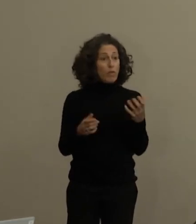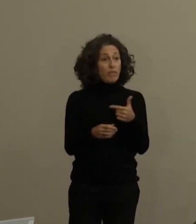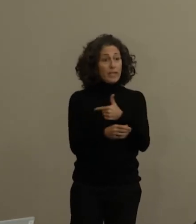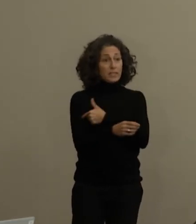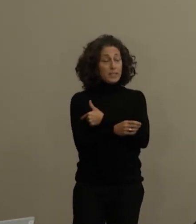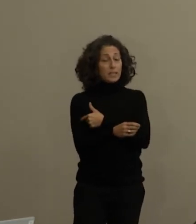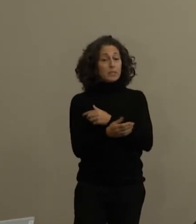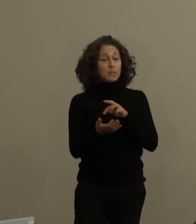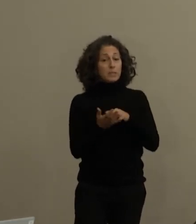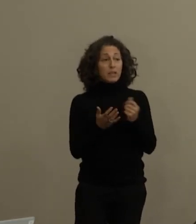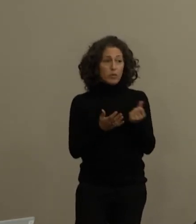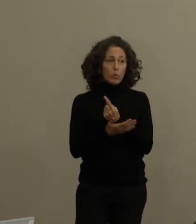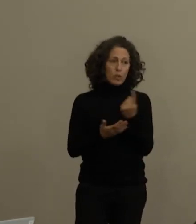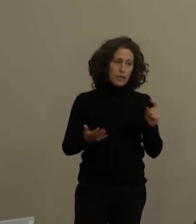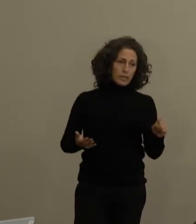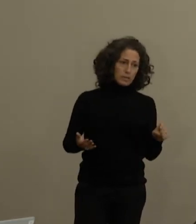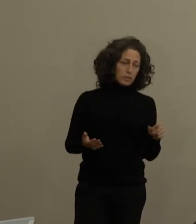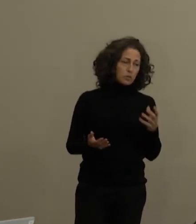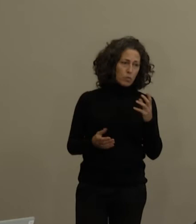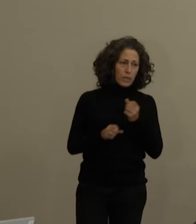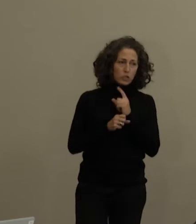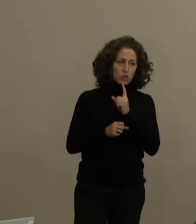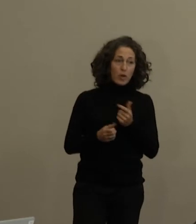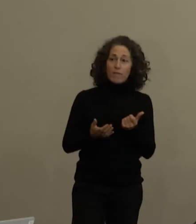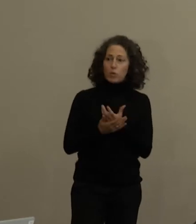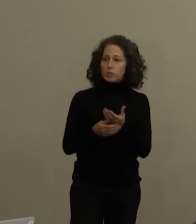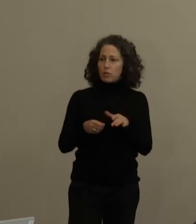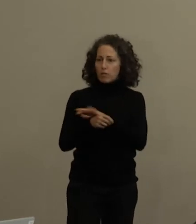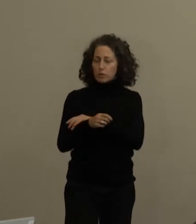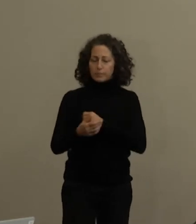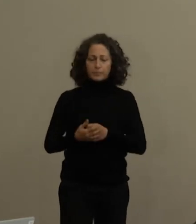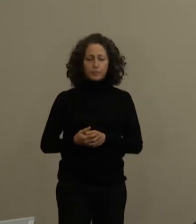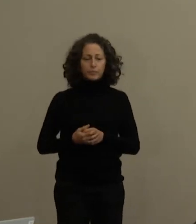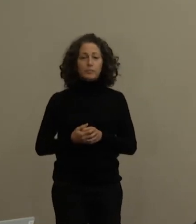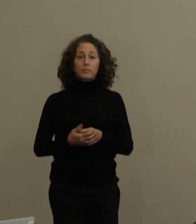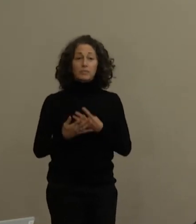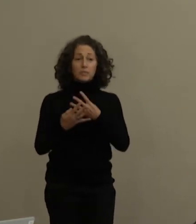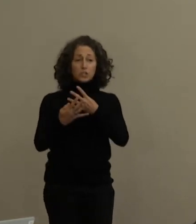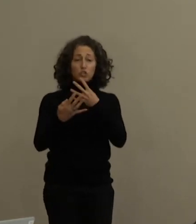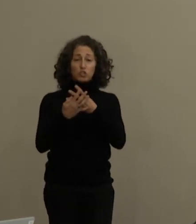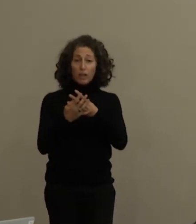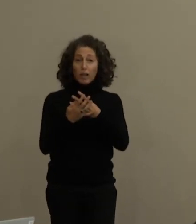needs it, which means everybody. In terms of the jail